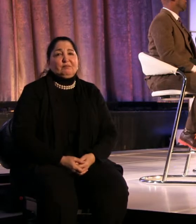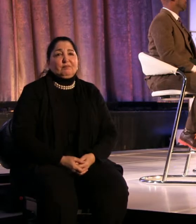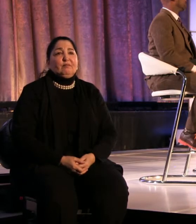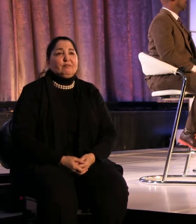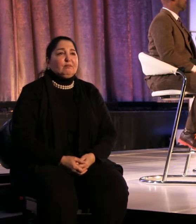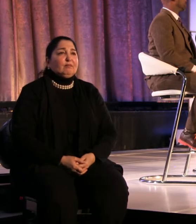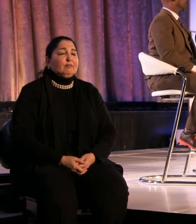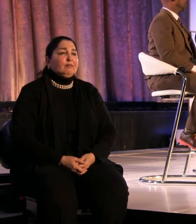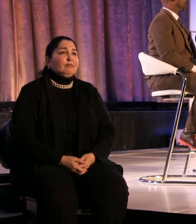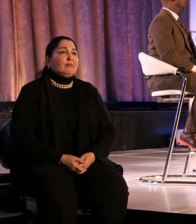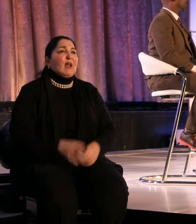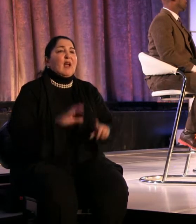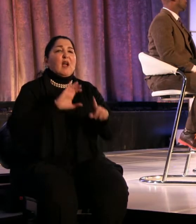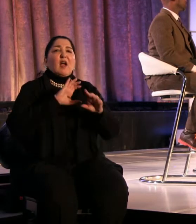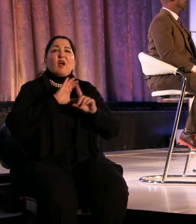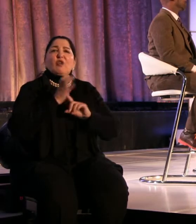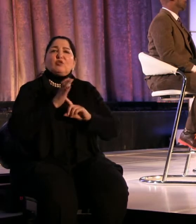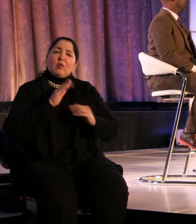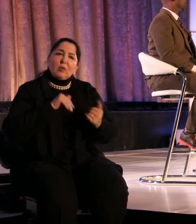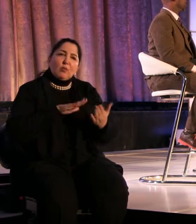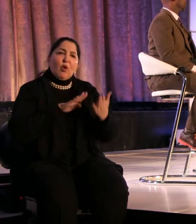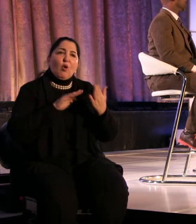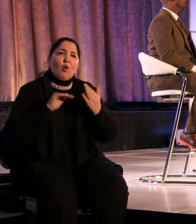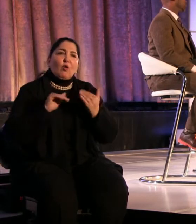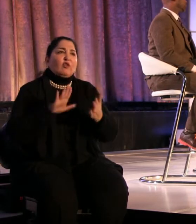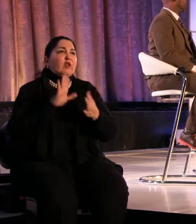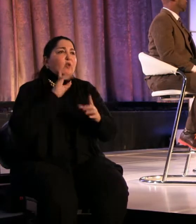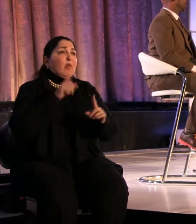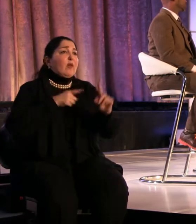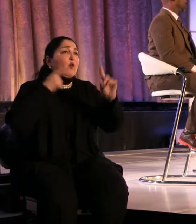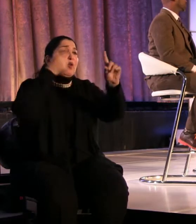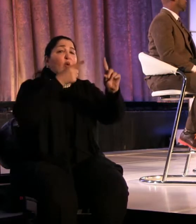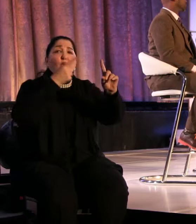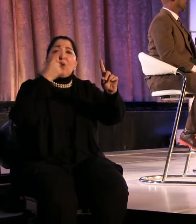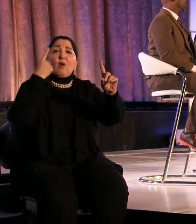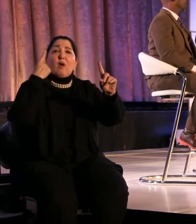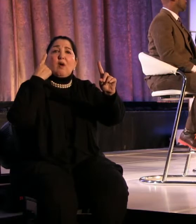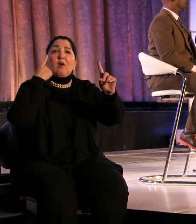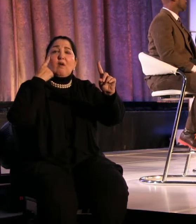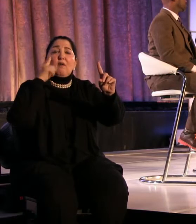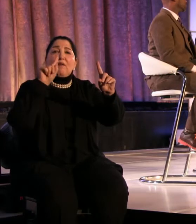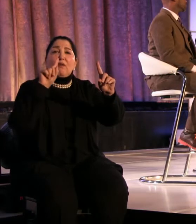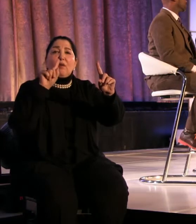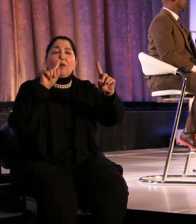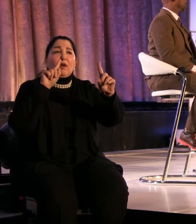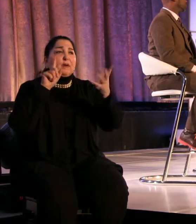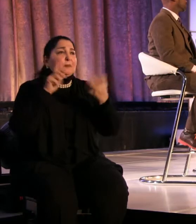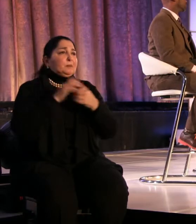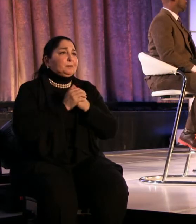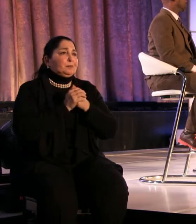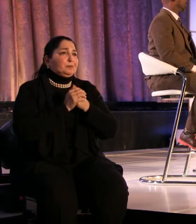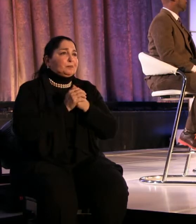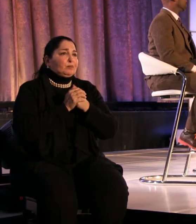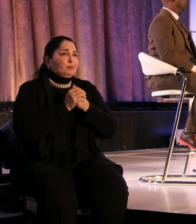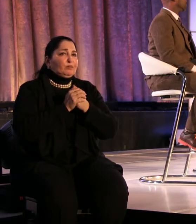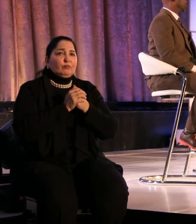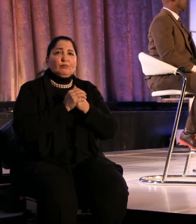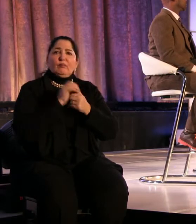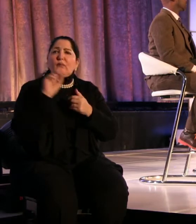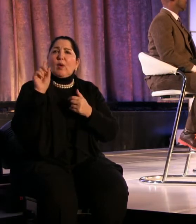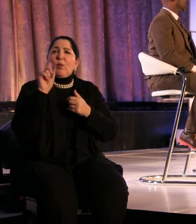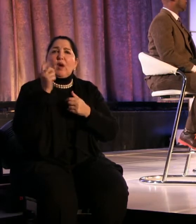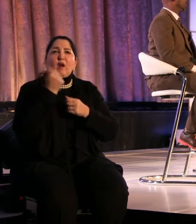approaches or the aim of the to get with the rifles here, of the where everybody wants